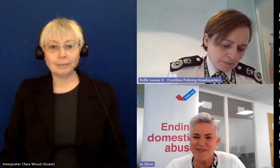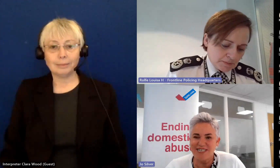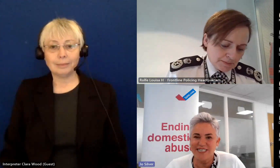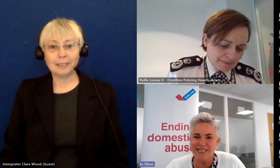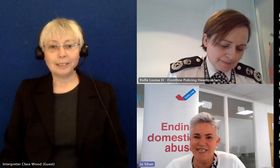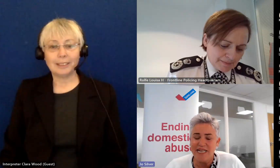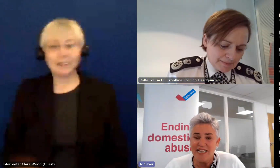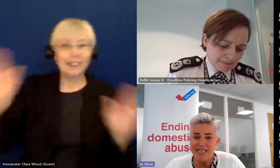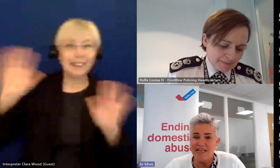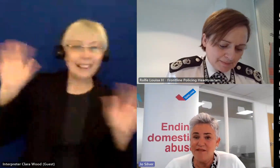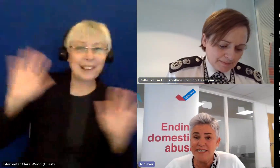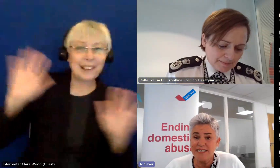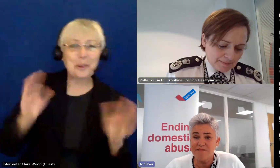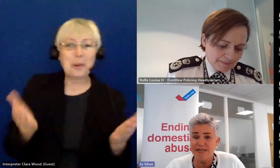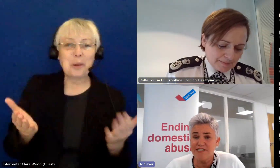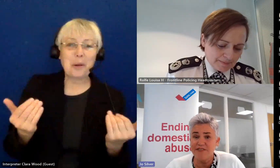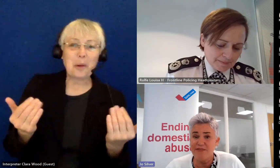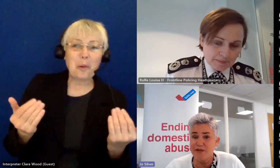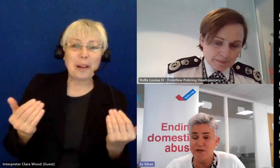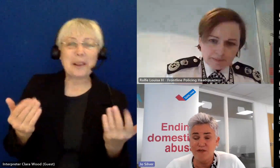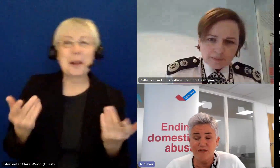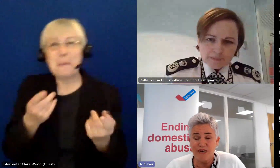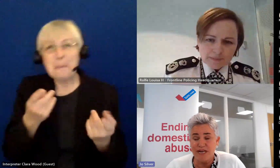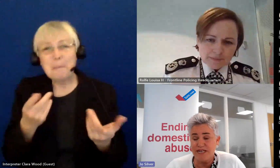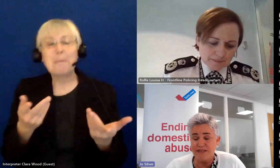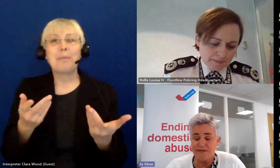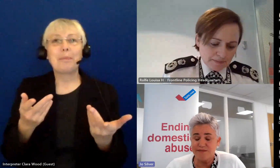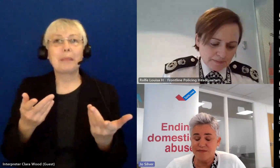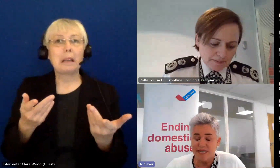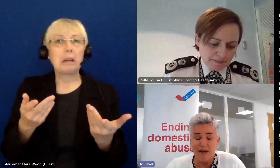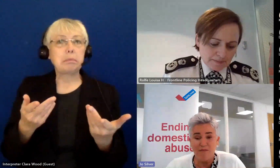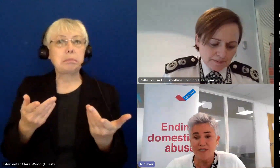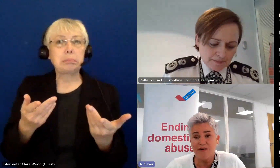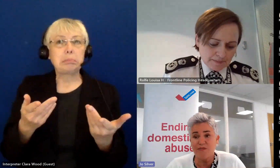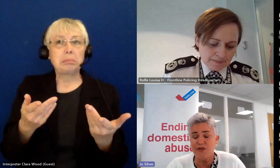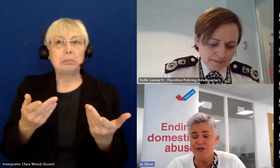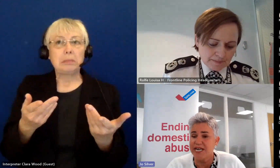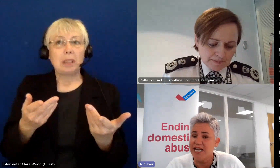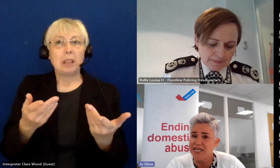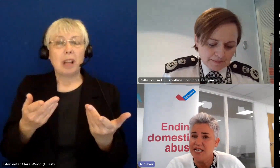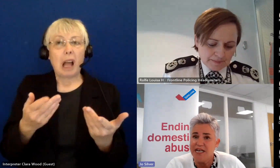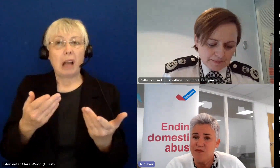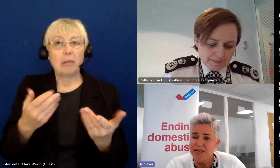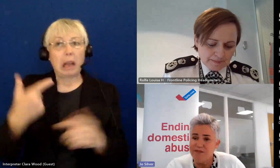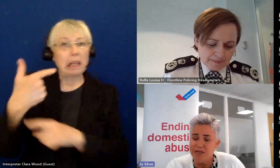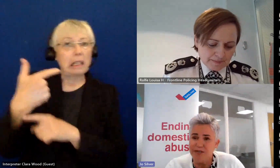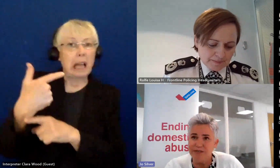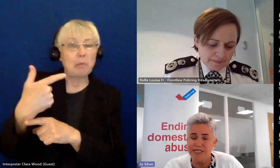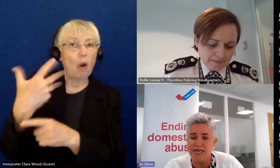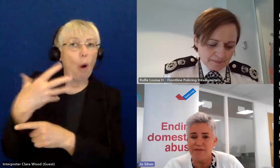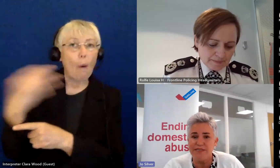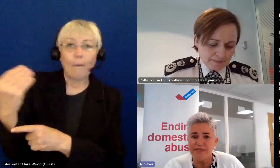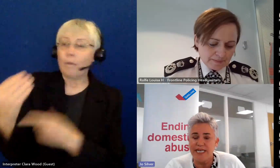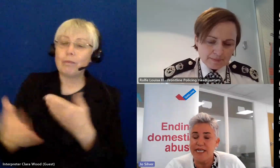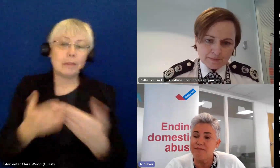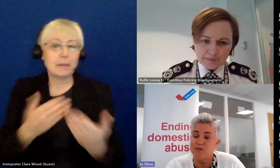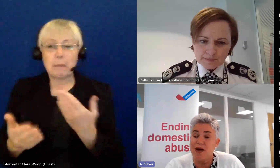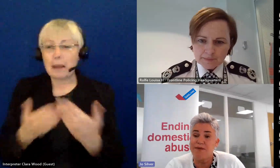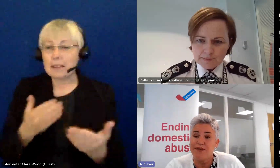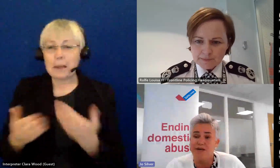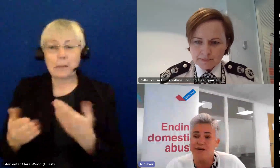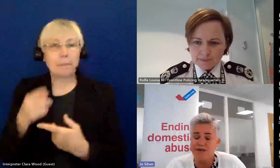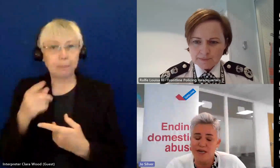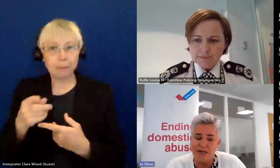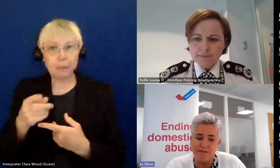Nina, hi, welcome. It doesn't matter if your cameras aren't working. We've used